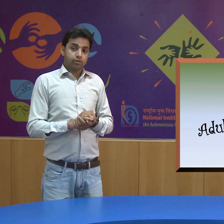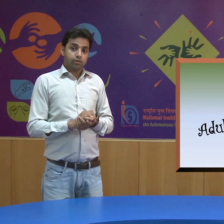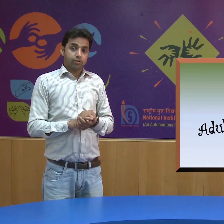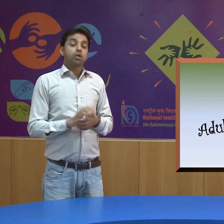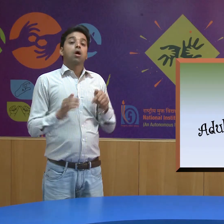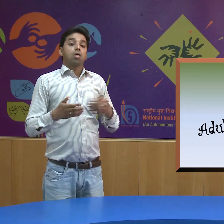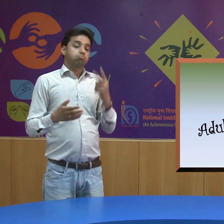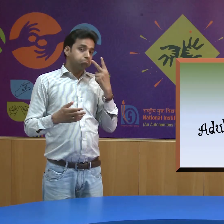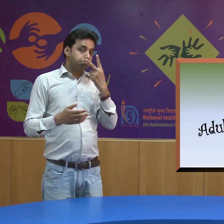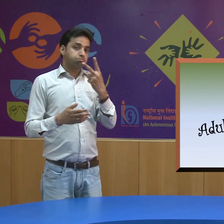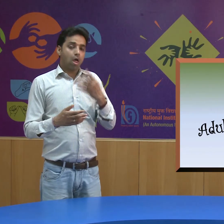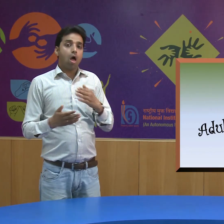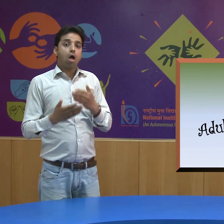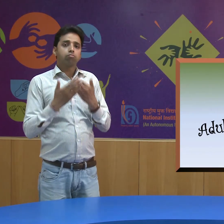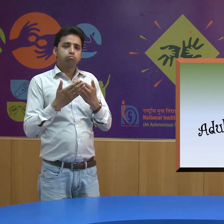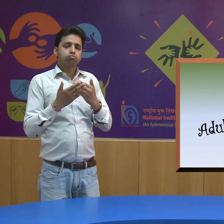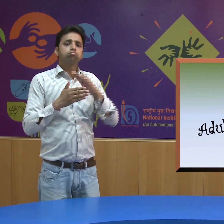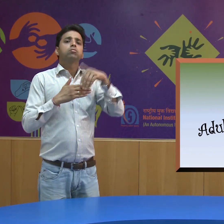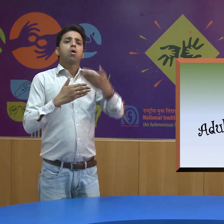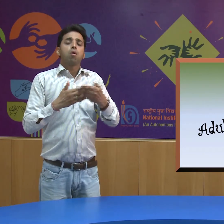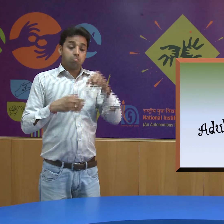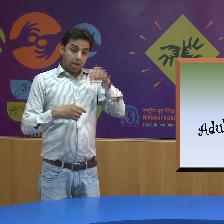Let us study about them now.